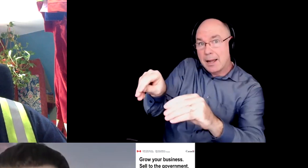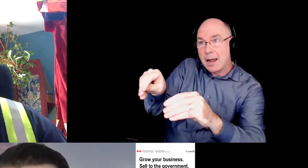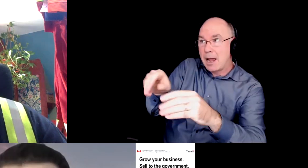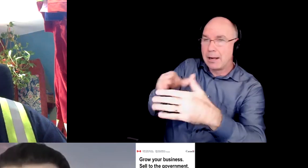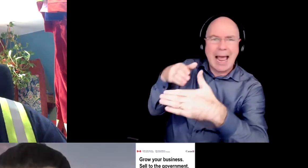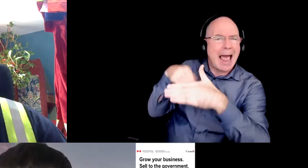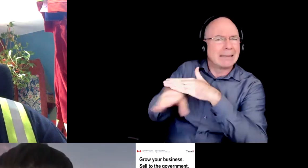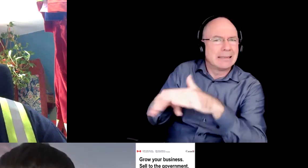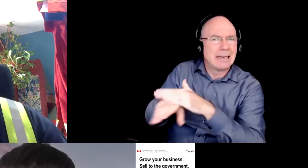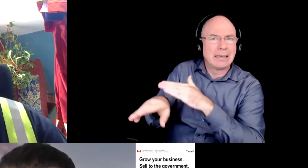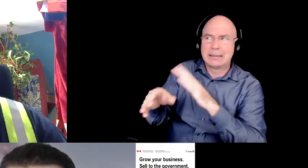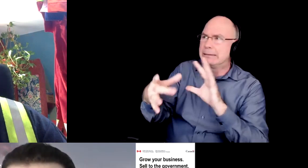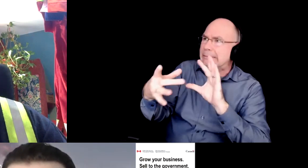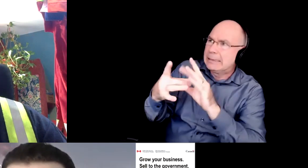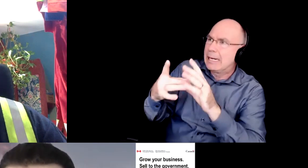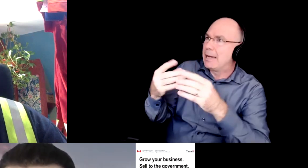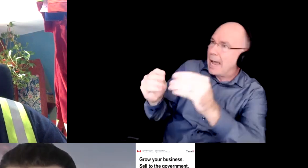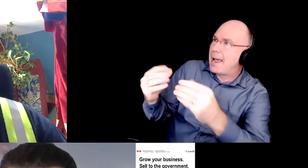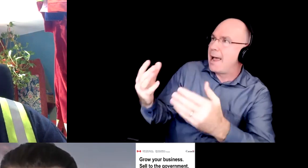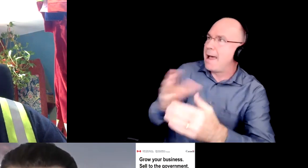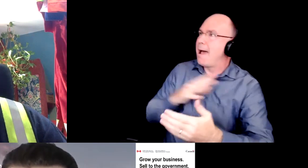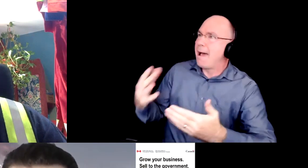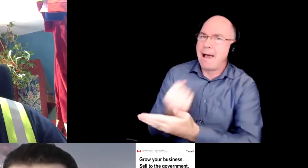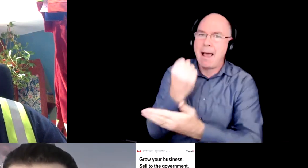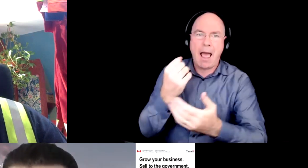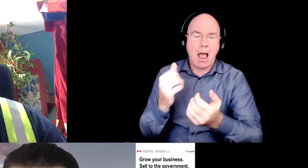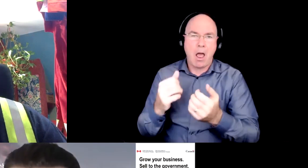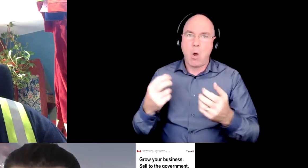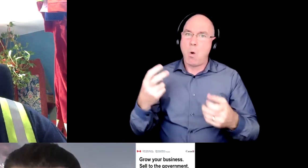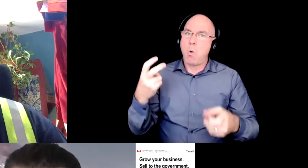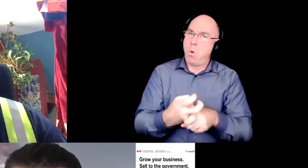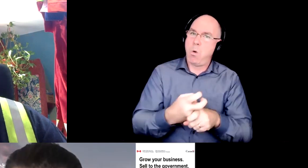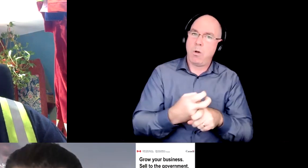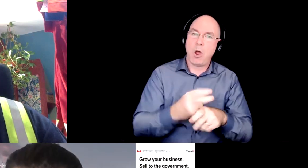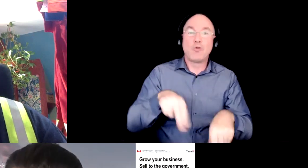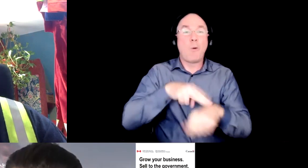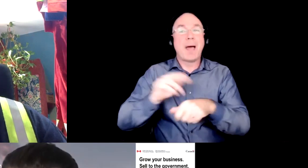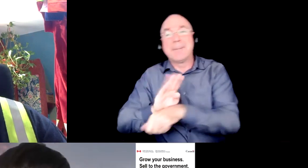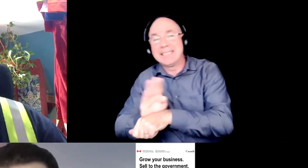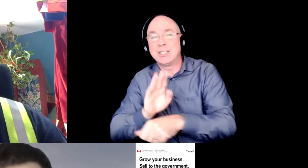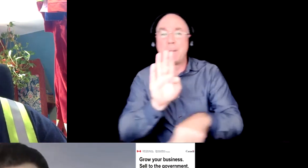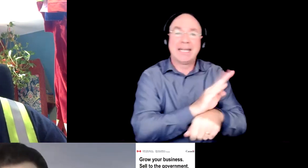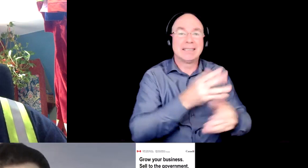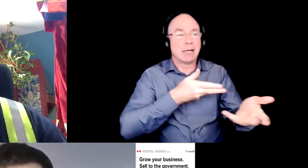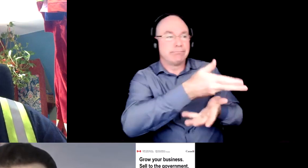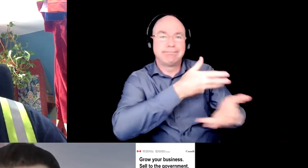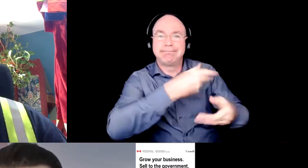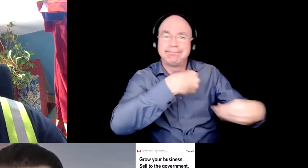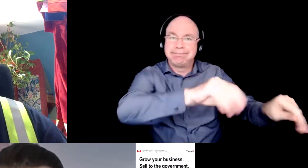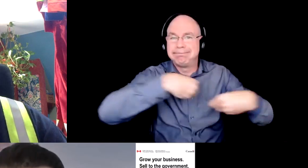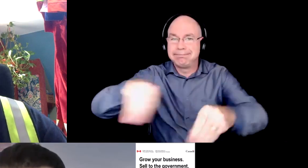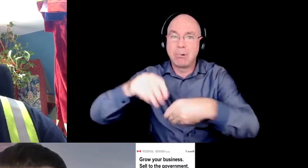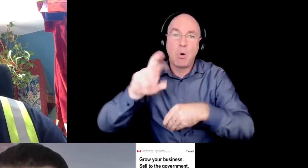opportunity can be complicated, and it can be different than a typical business to business relationship or a business to